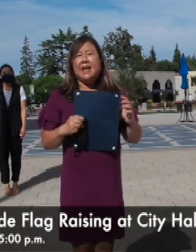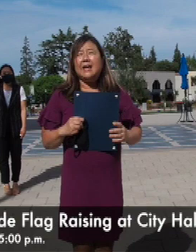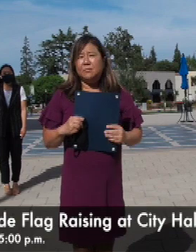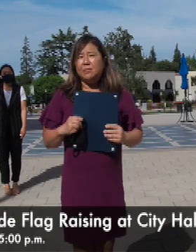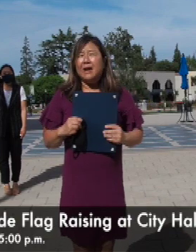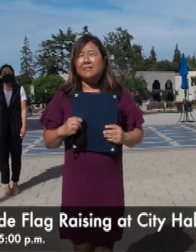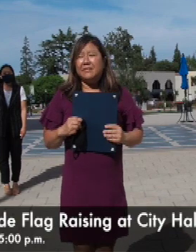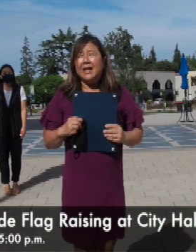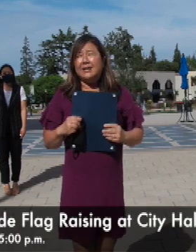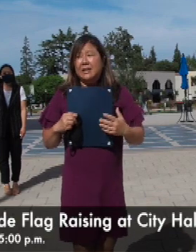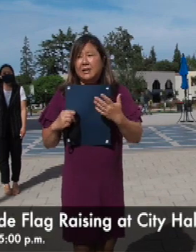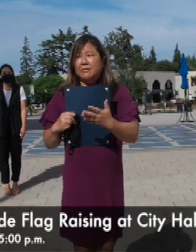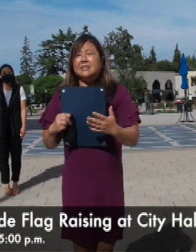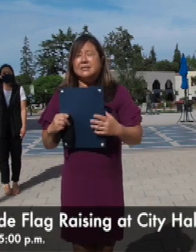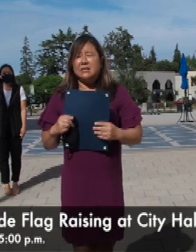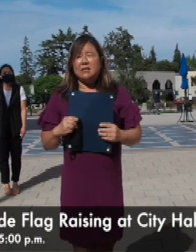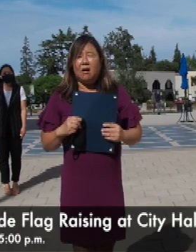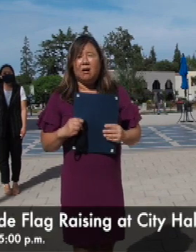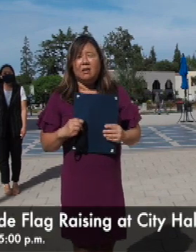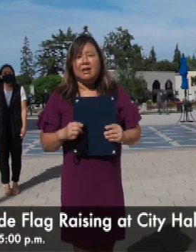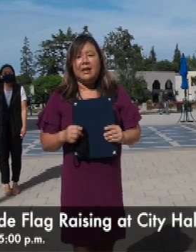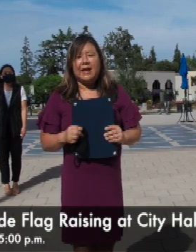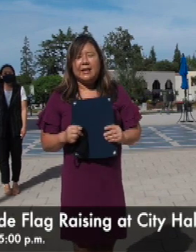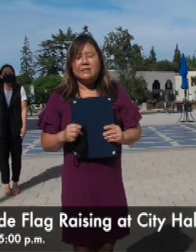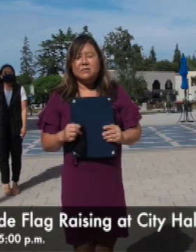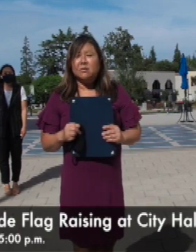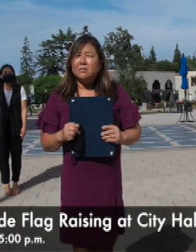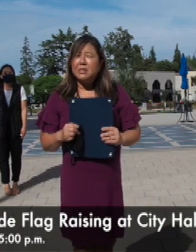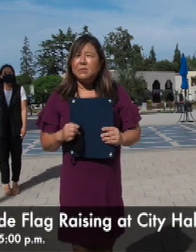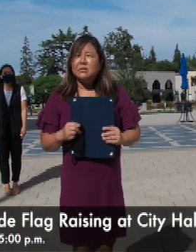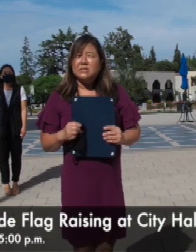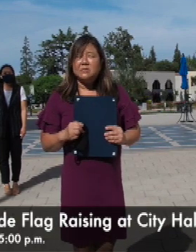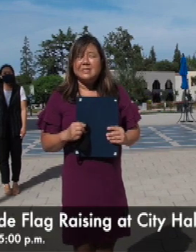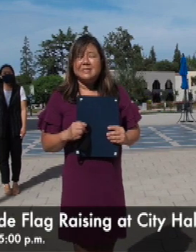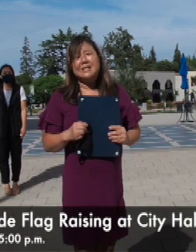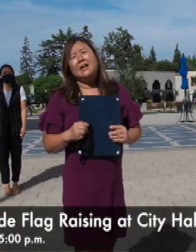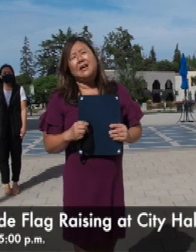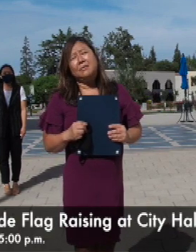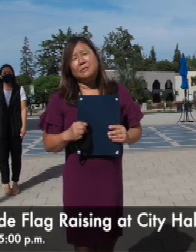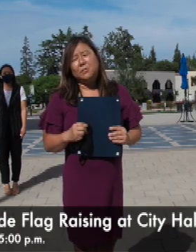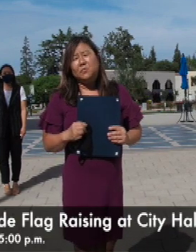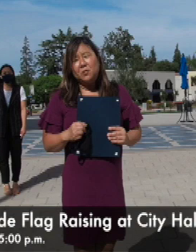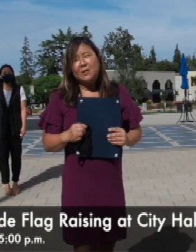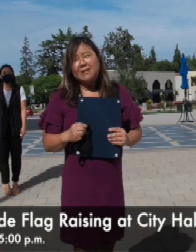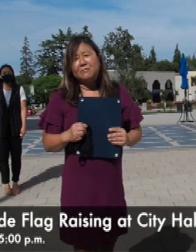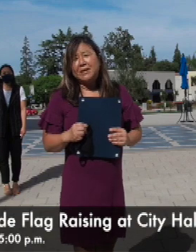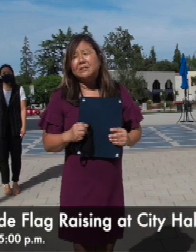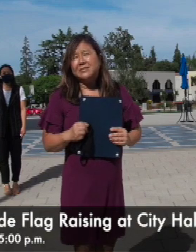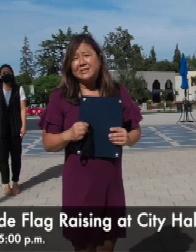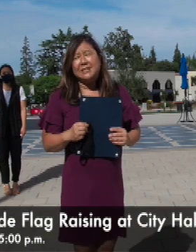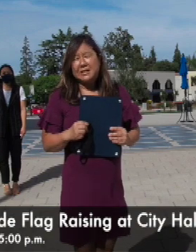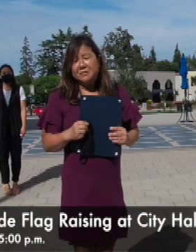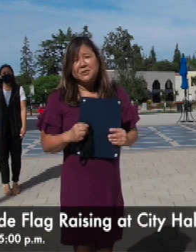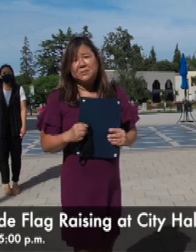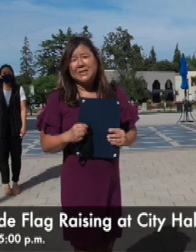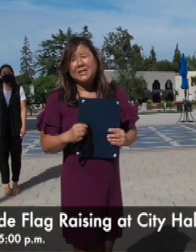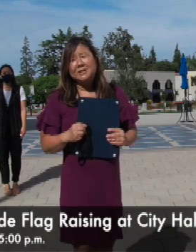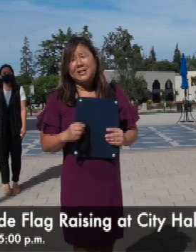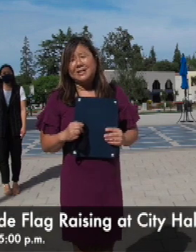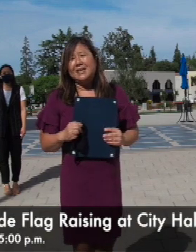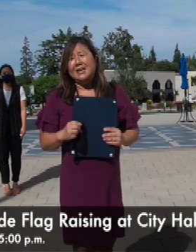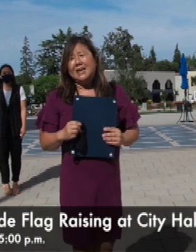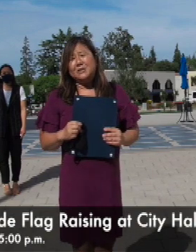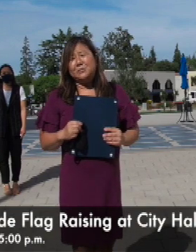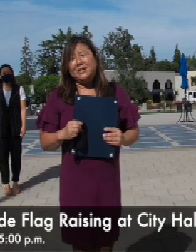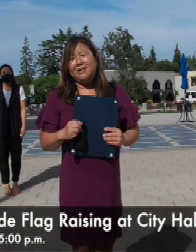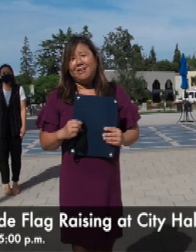the flag, the Pride flag, here at City Hall. And normally we would do this before a regular city council meeting,